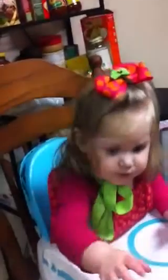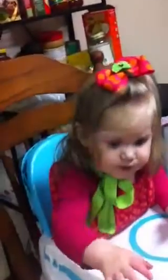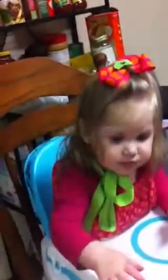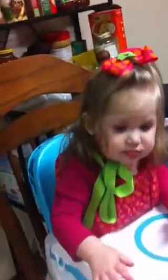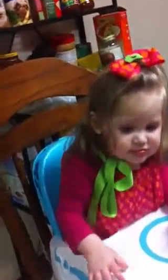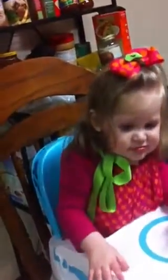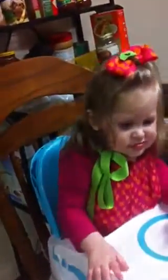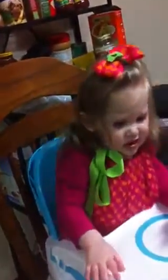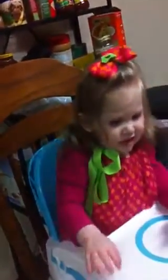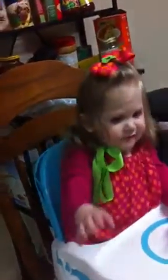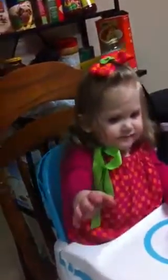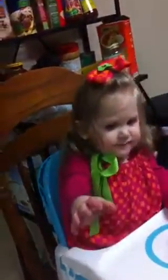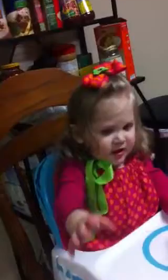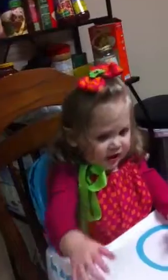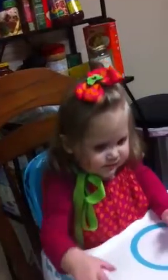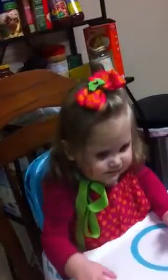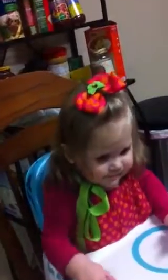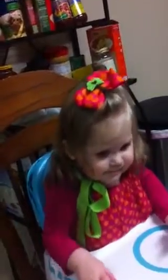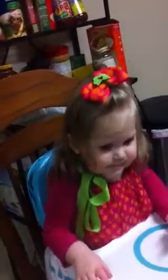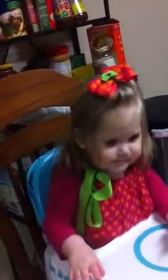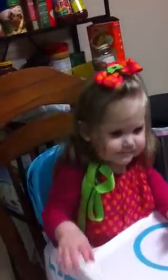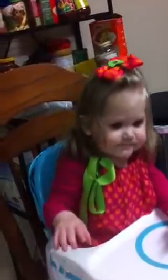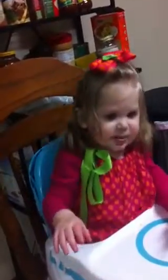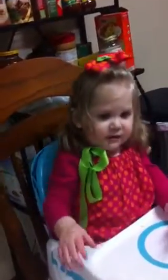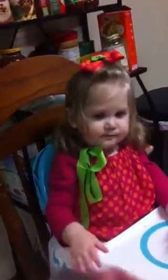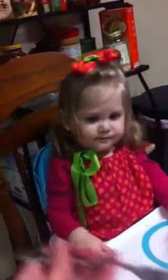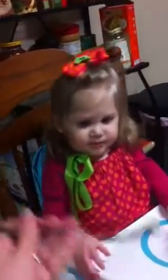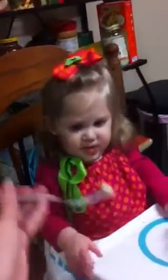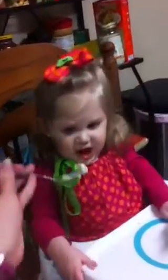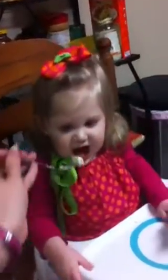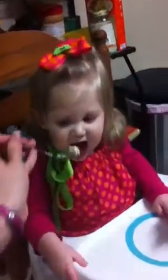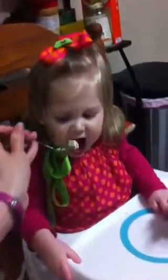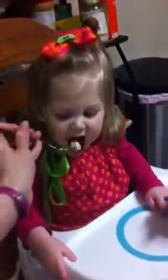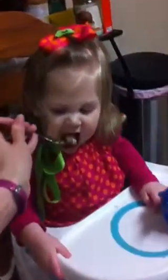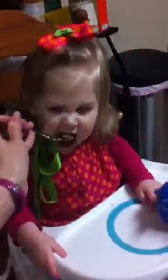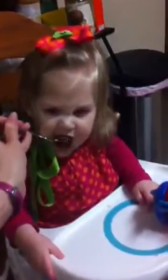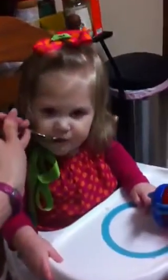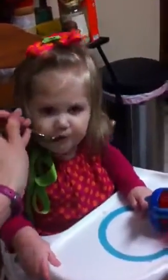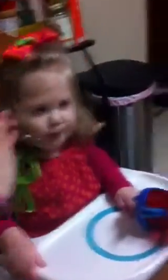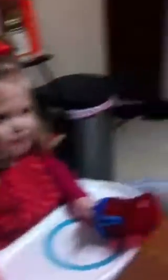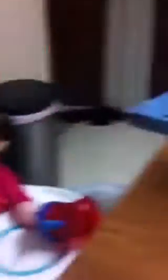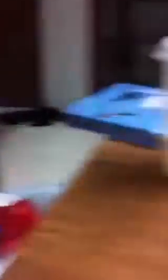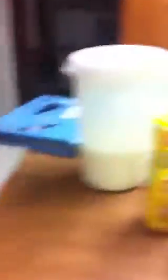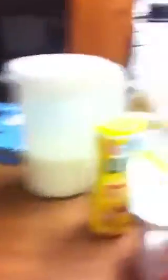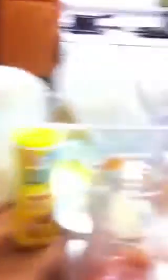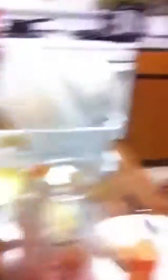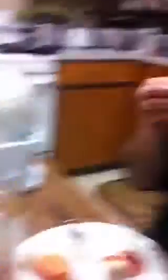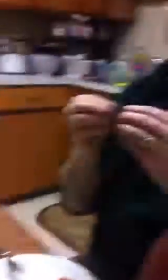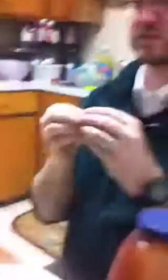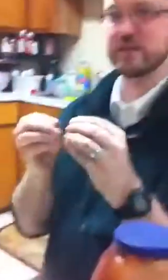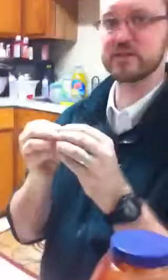Stephen, can you show on camera what the real more is in sign language? I believe it's this.